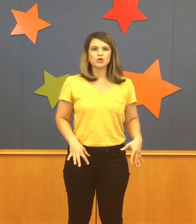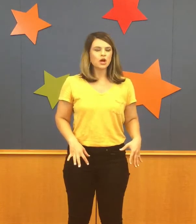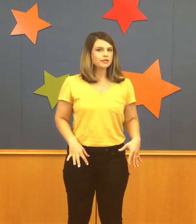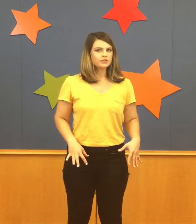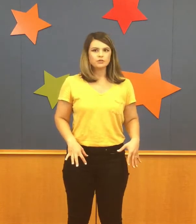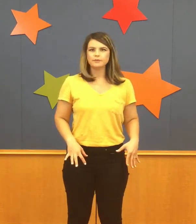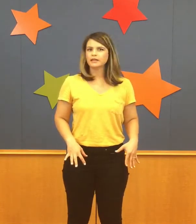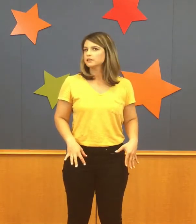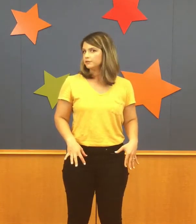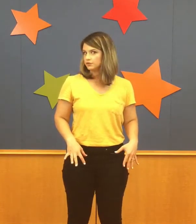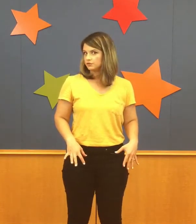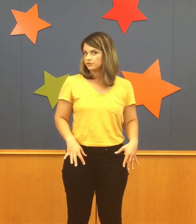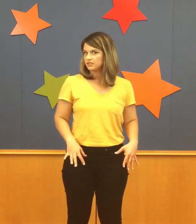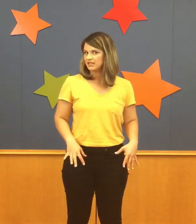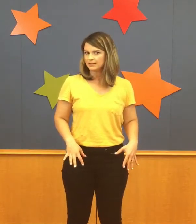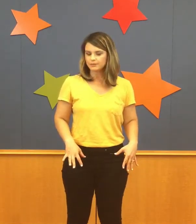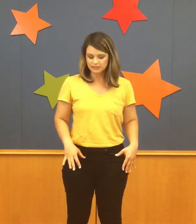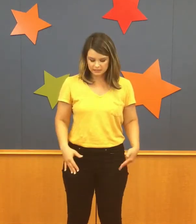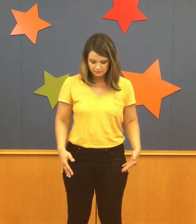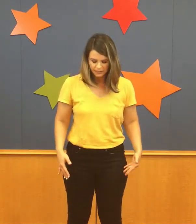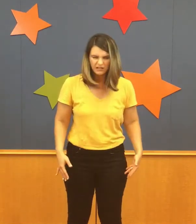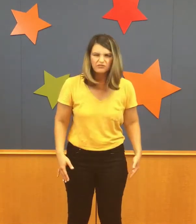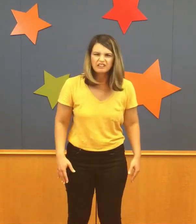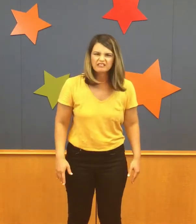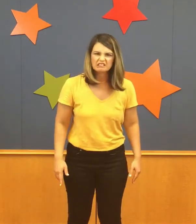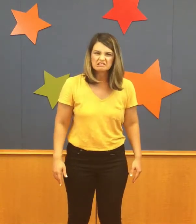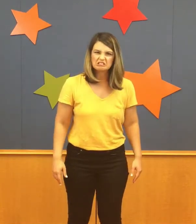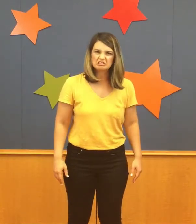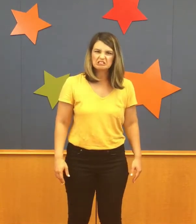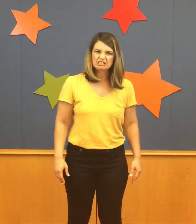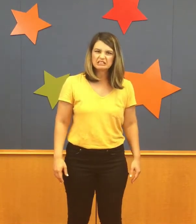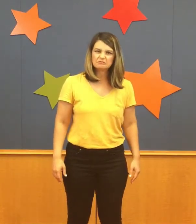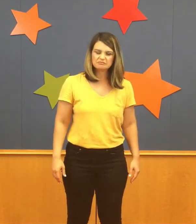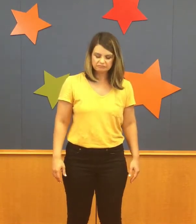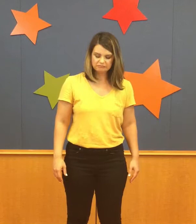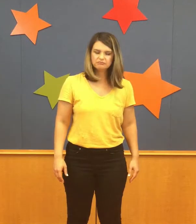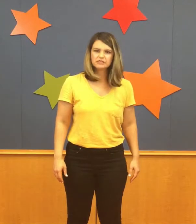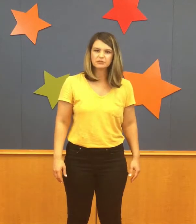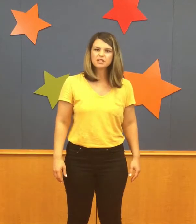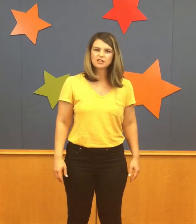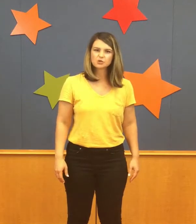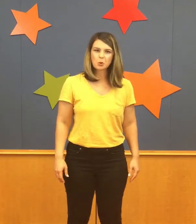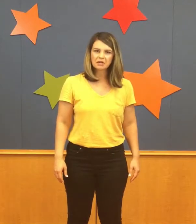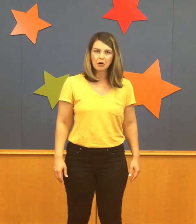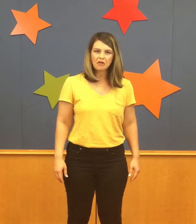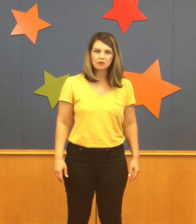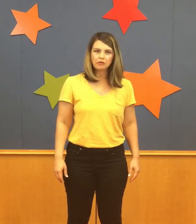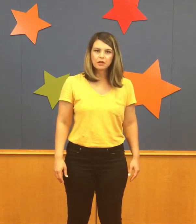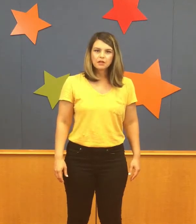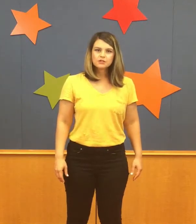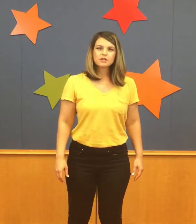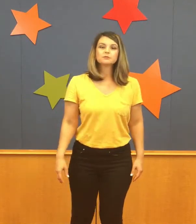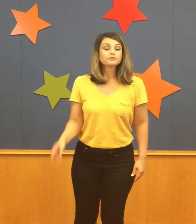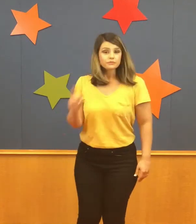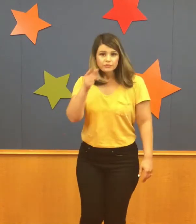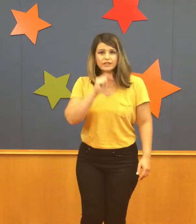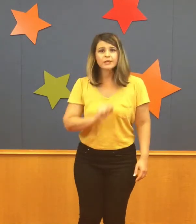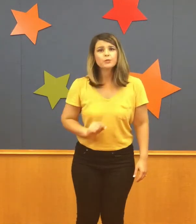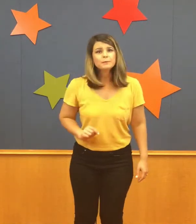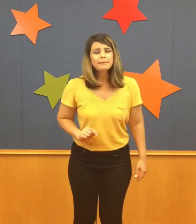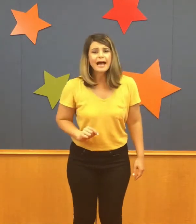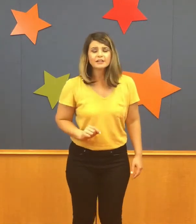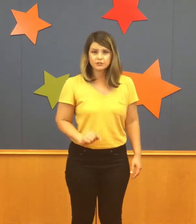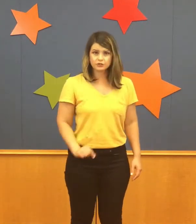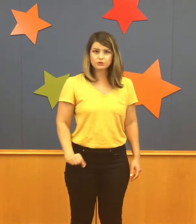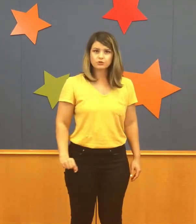were not so magnificent for digging because they became very dirty. They really looked quite awful. So